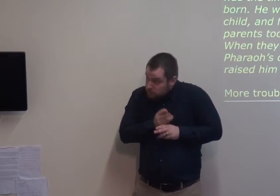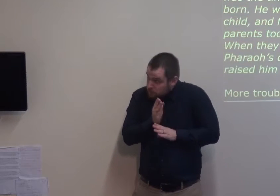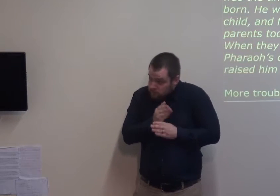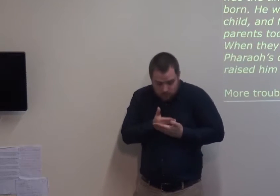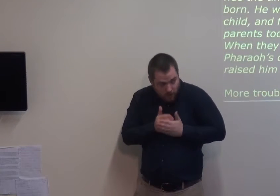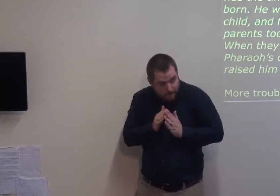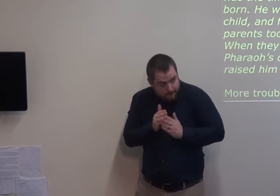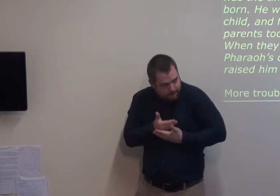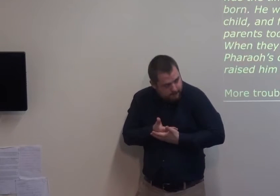home.